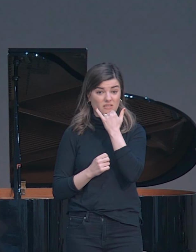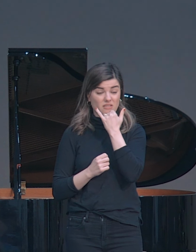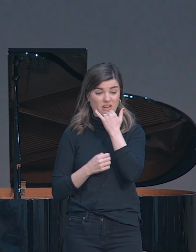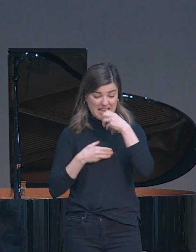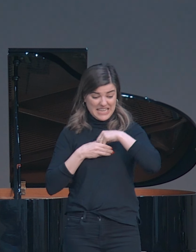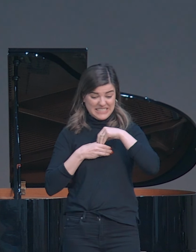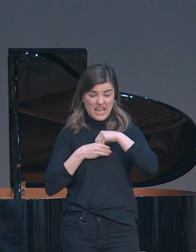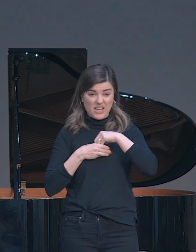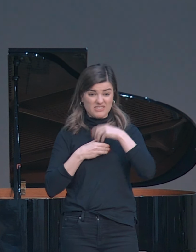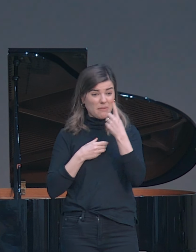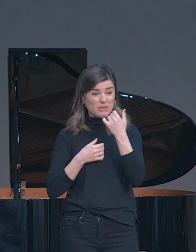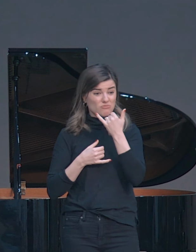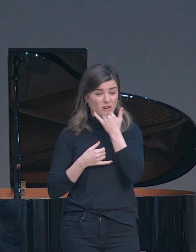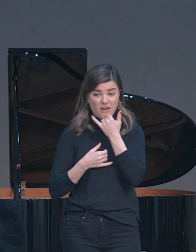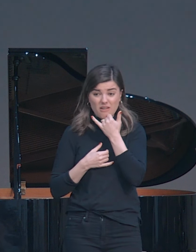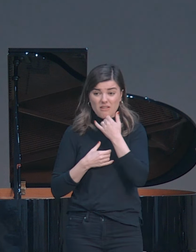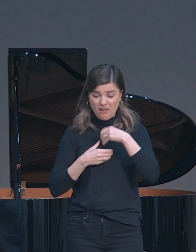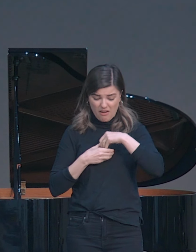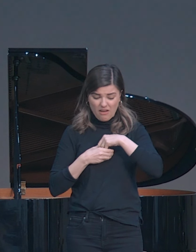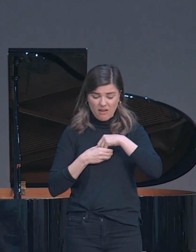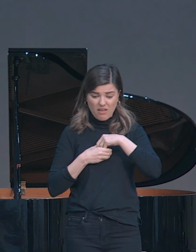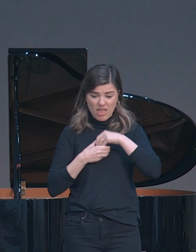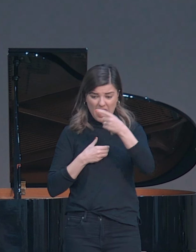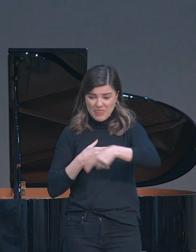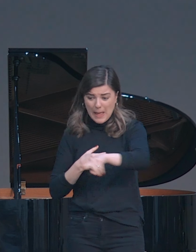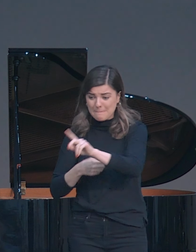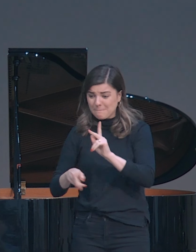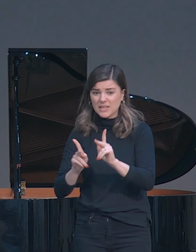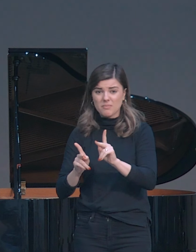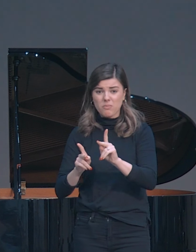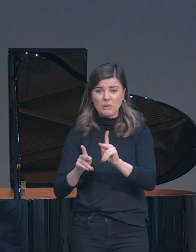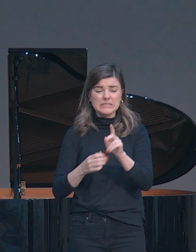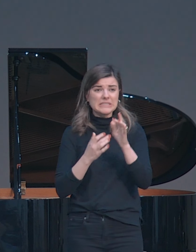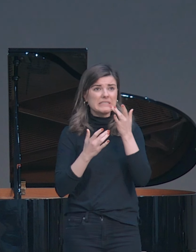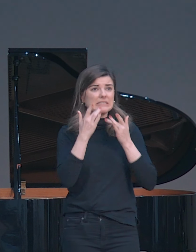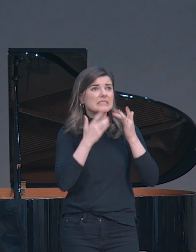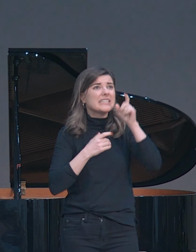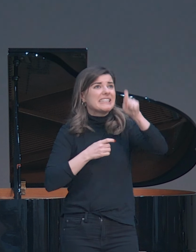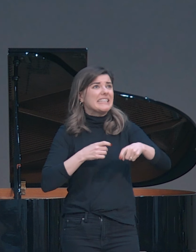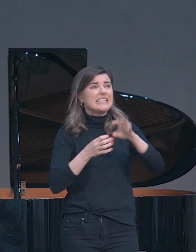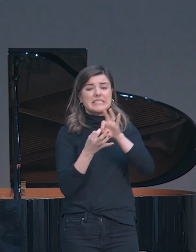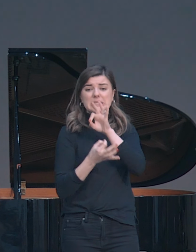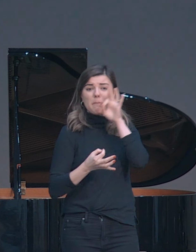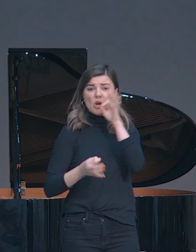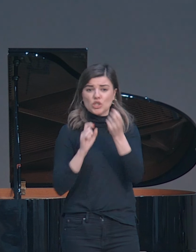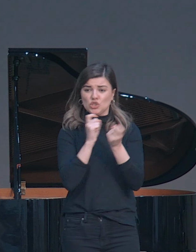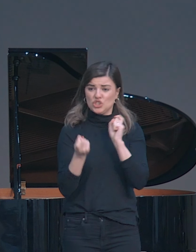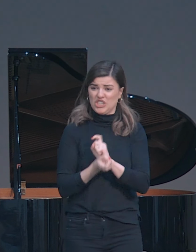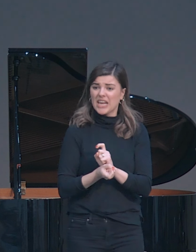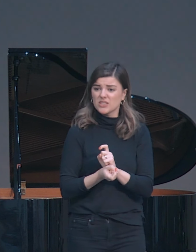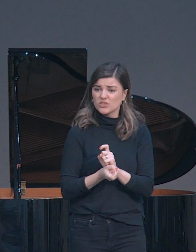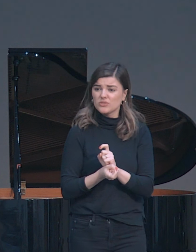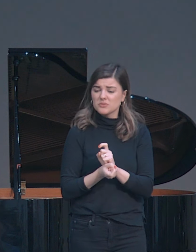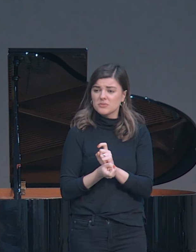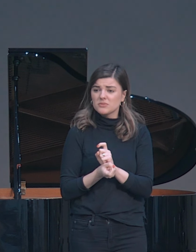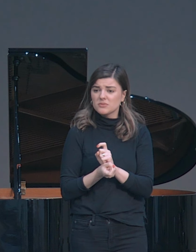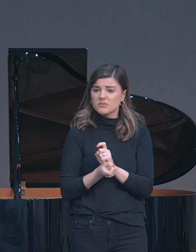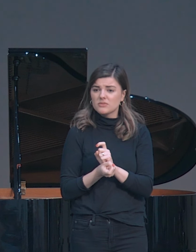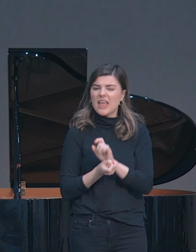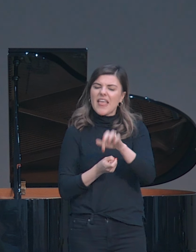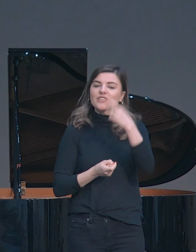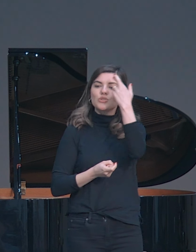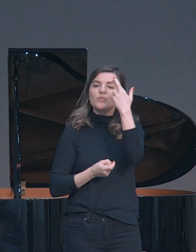the inside, and that they are in desperate need of spiritual transformation. This is